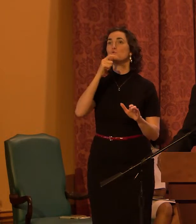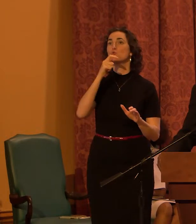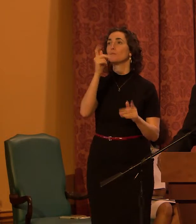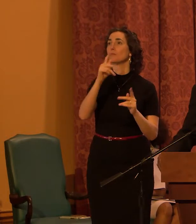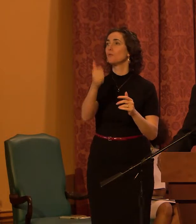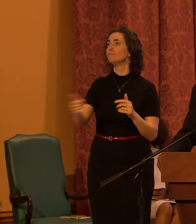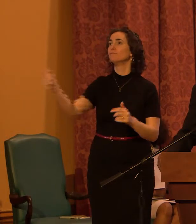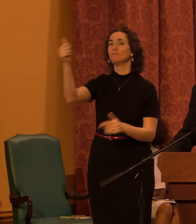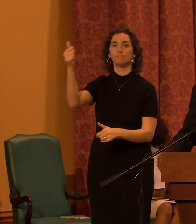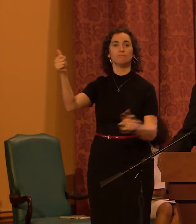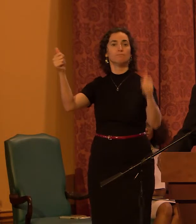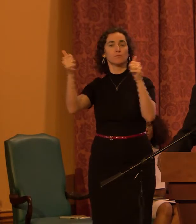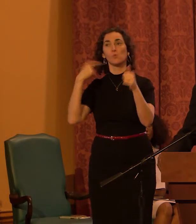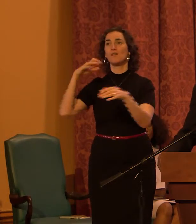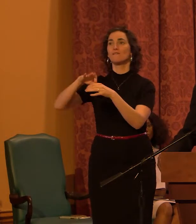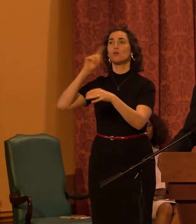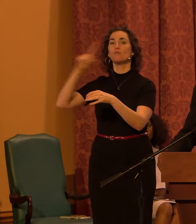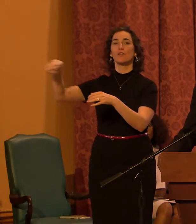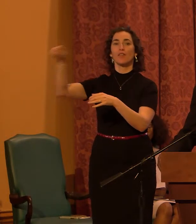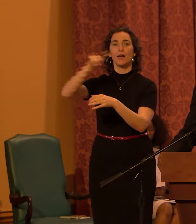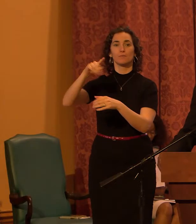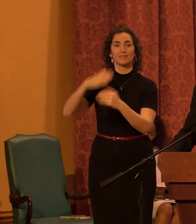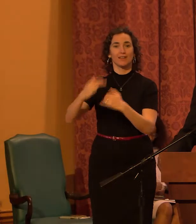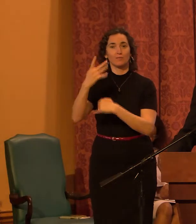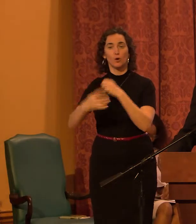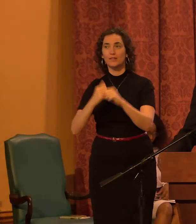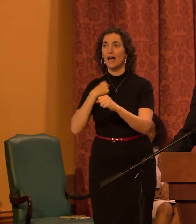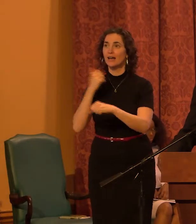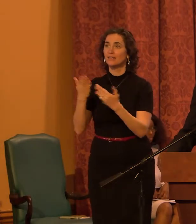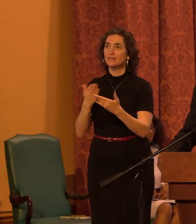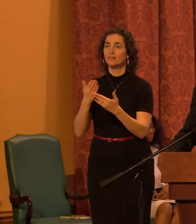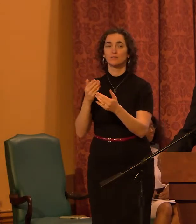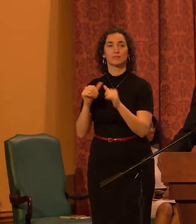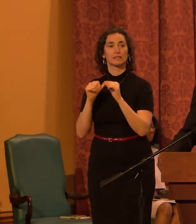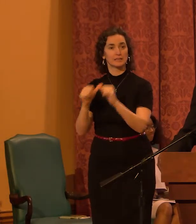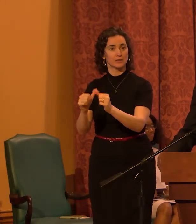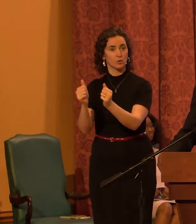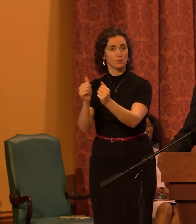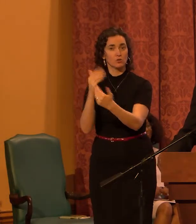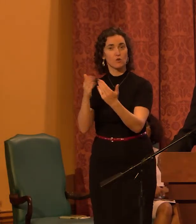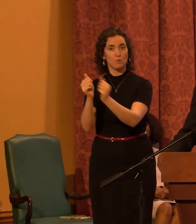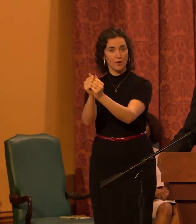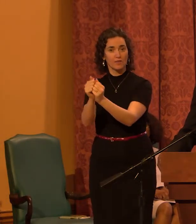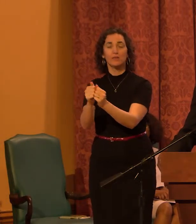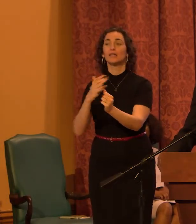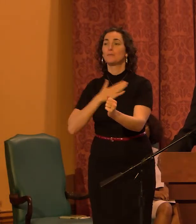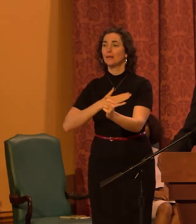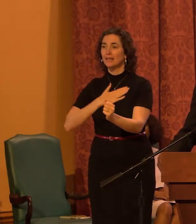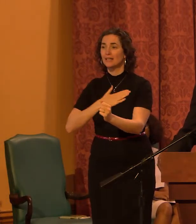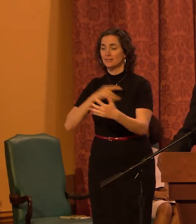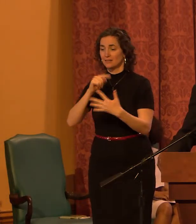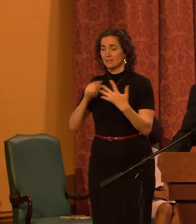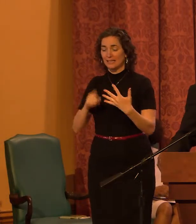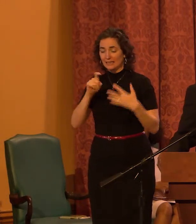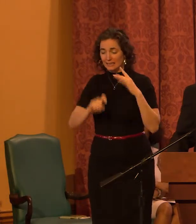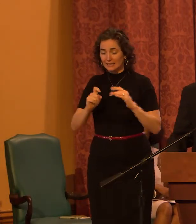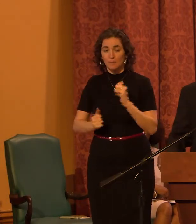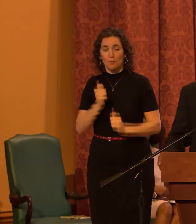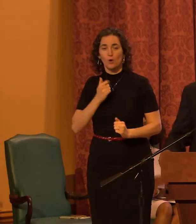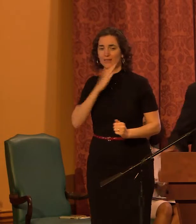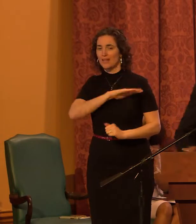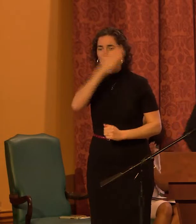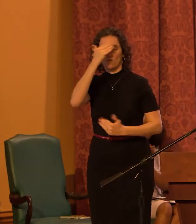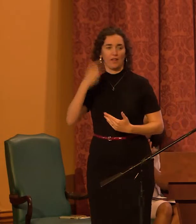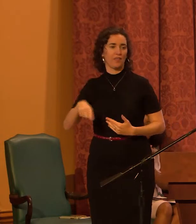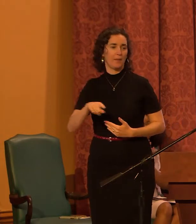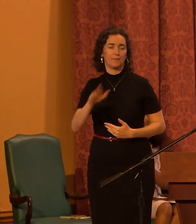officials who I will continue to serve with for the next 4 years, never forget those most in need. Thank you all, and God